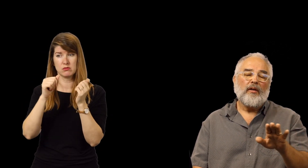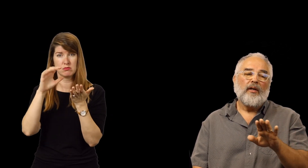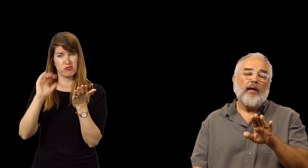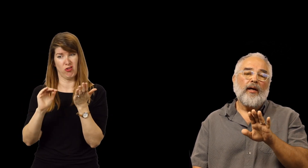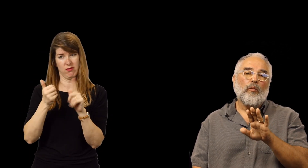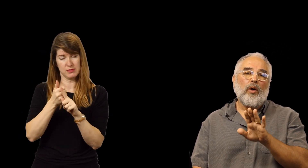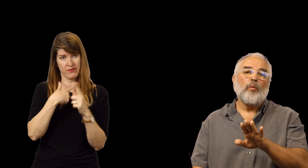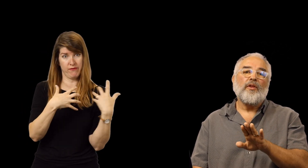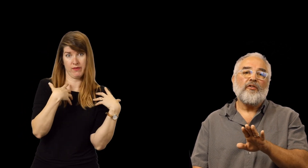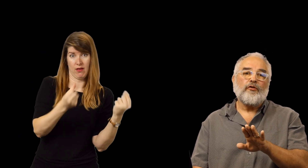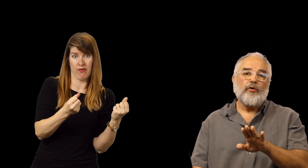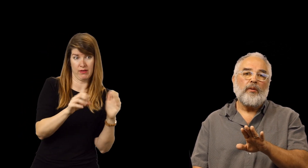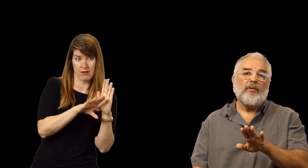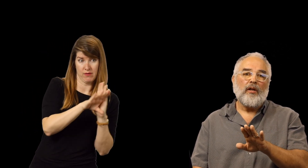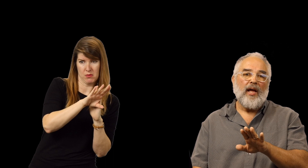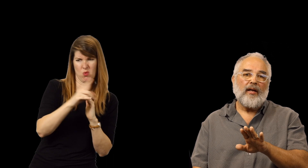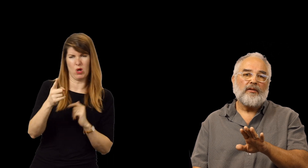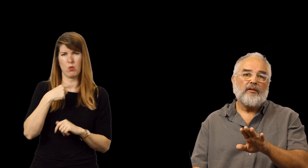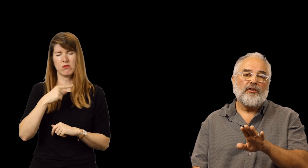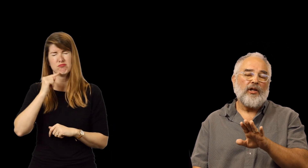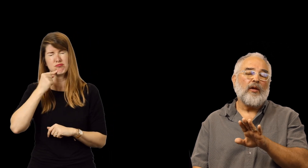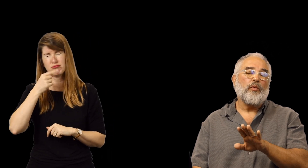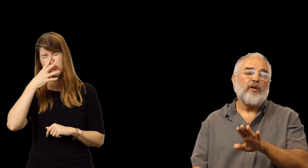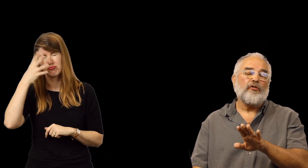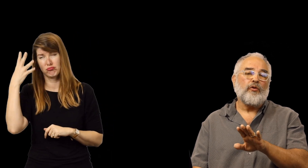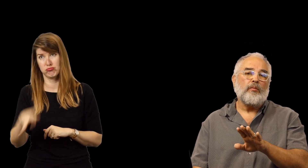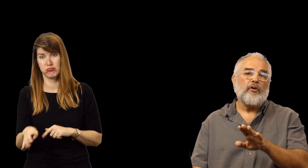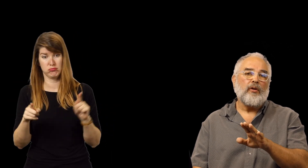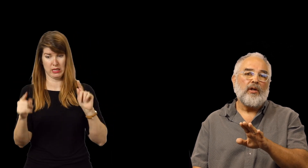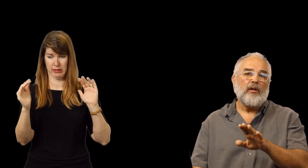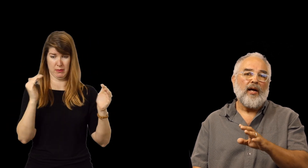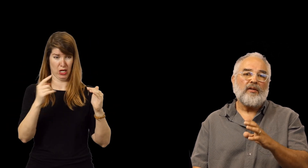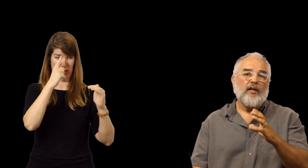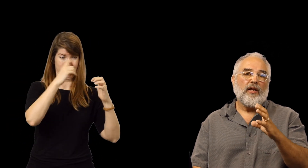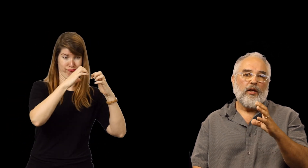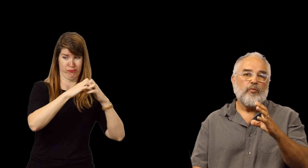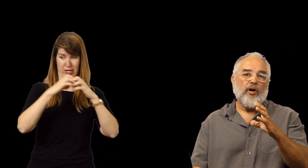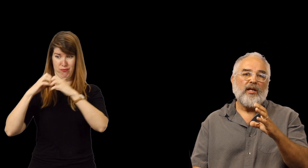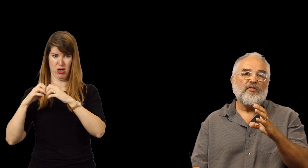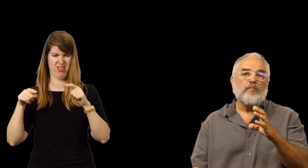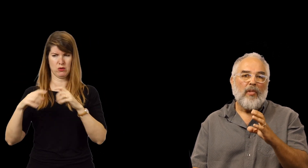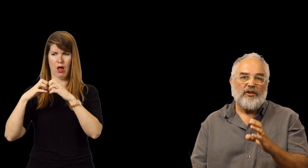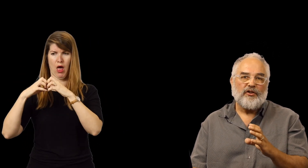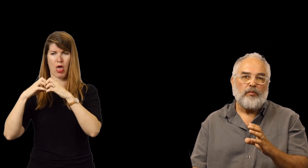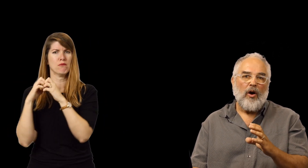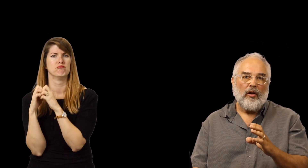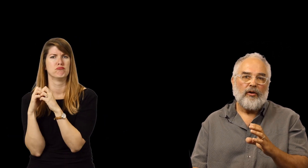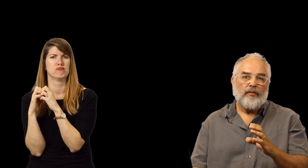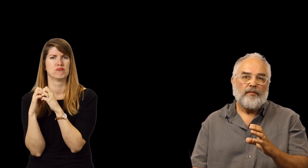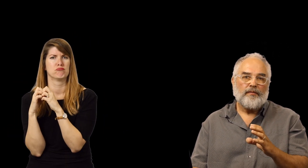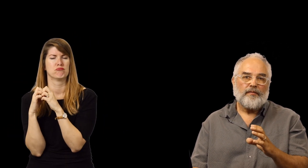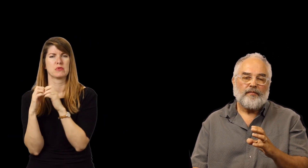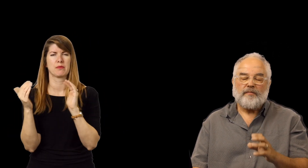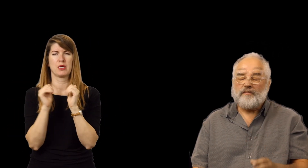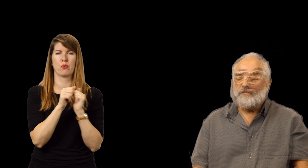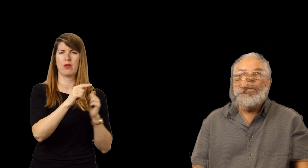development and one with extreme neglect, the child with extreme neglect, their brain is much smaller.